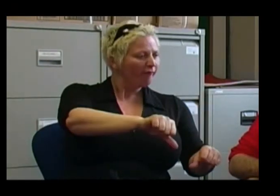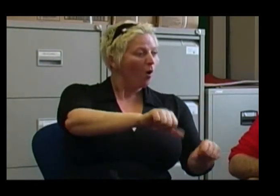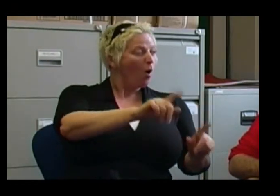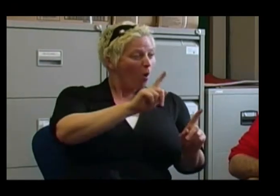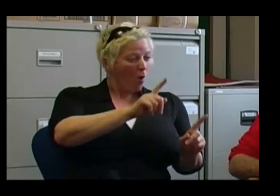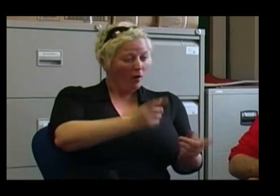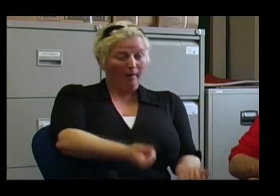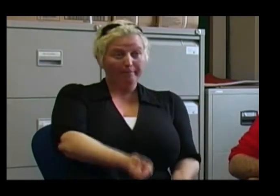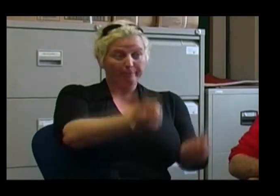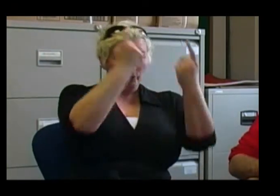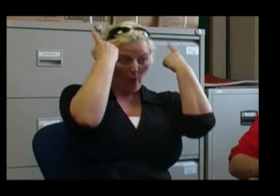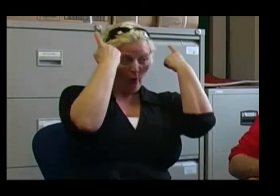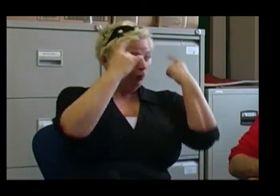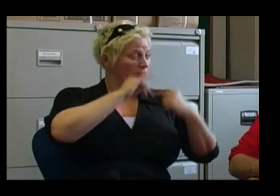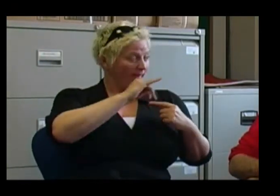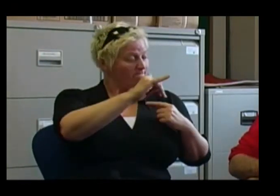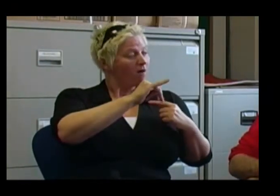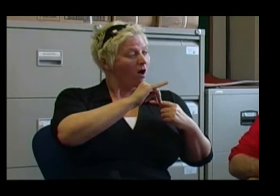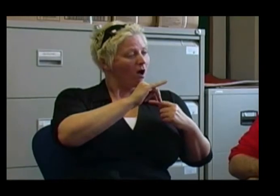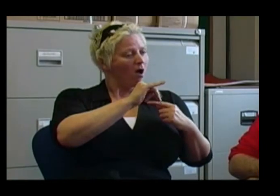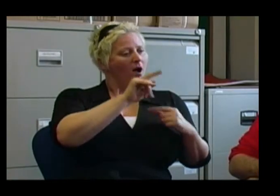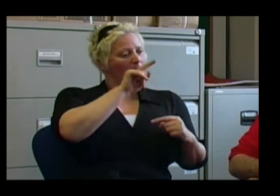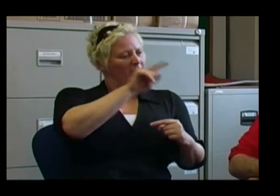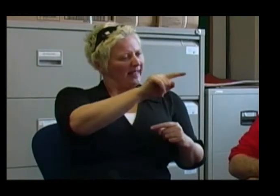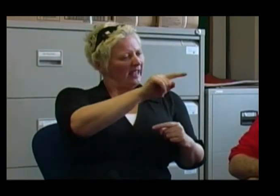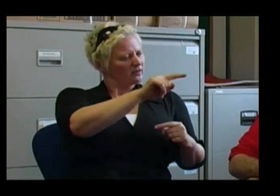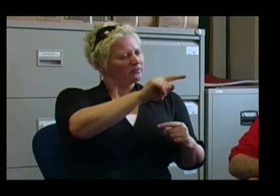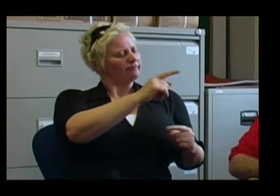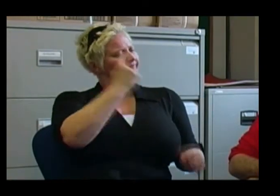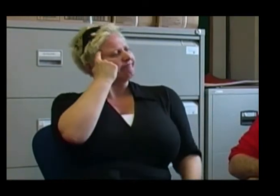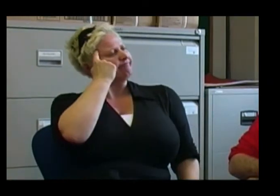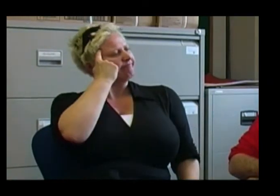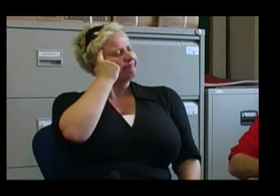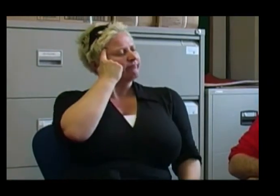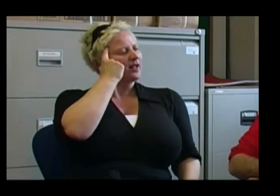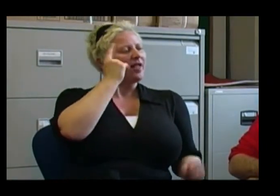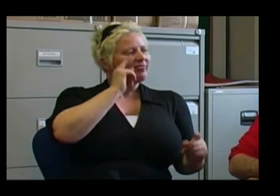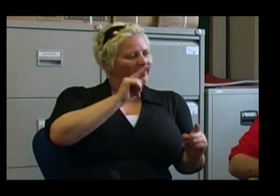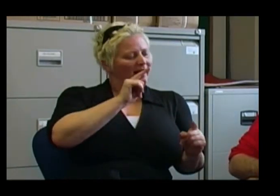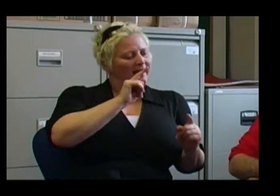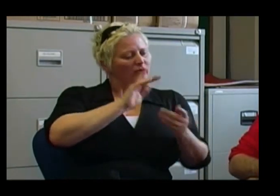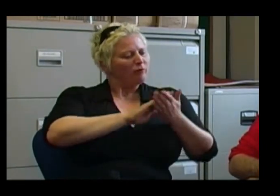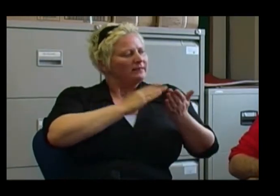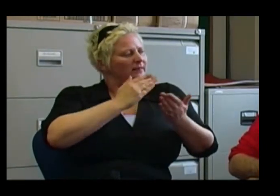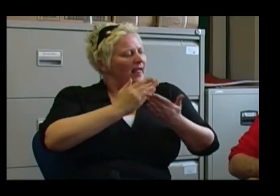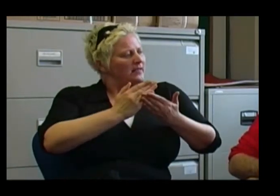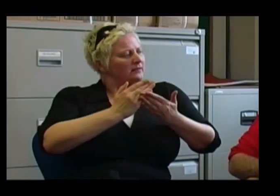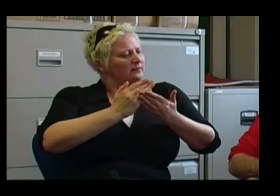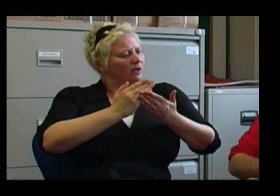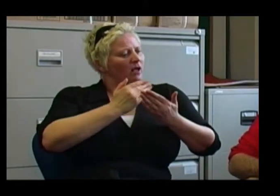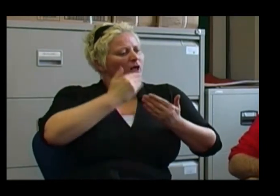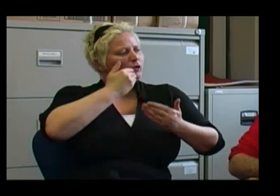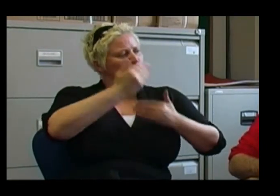reading, and he may understand what's being said, or it may completely lose it.